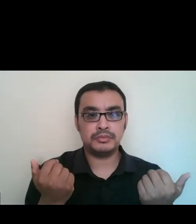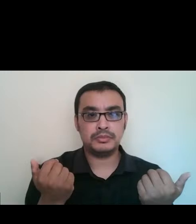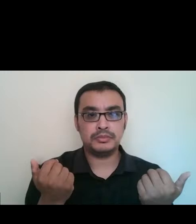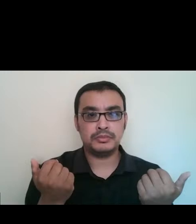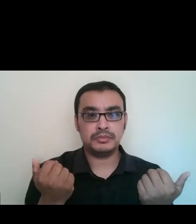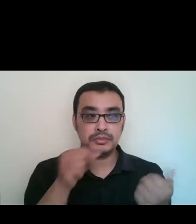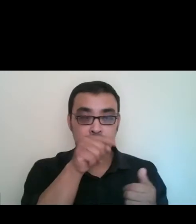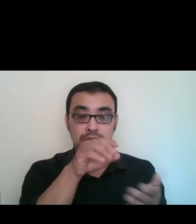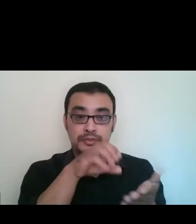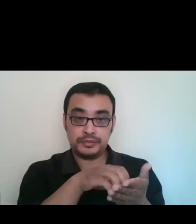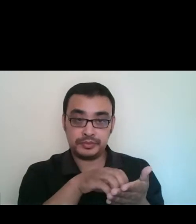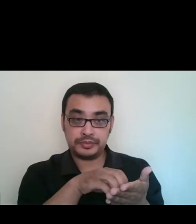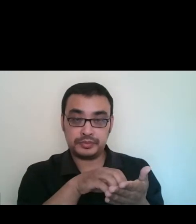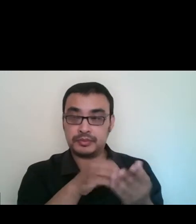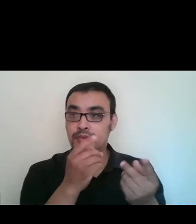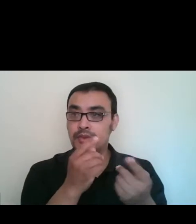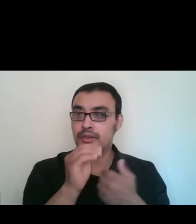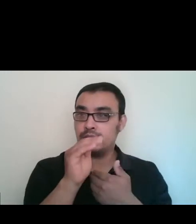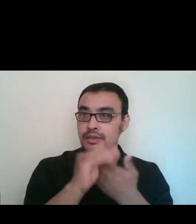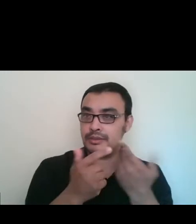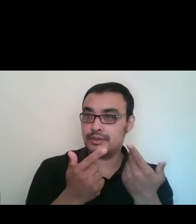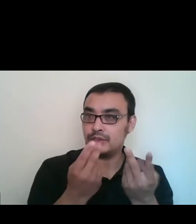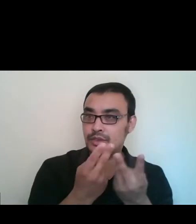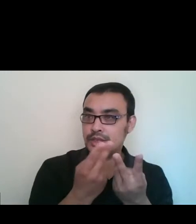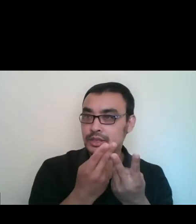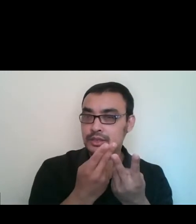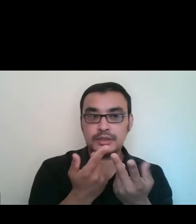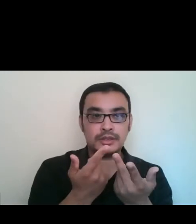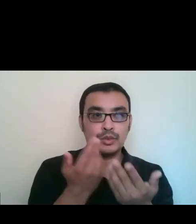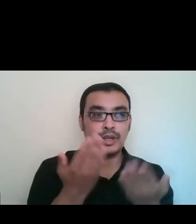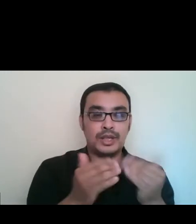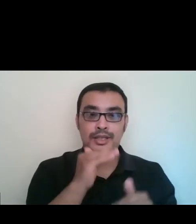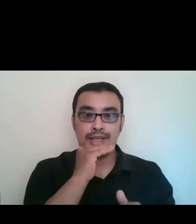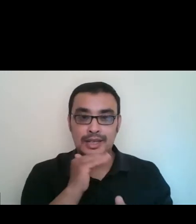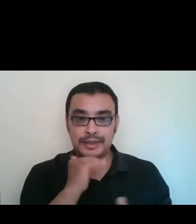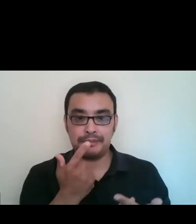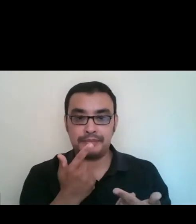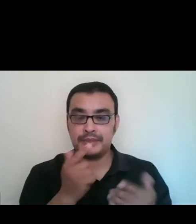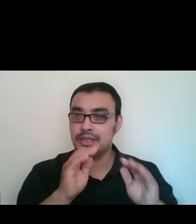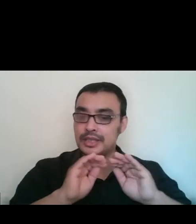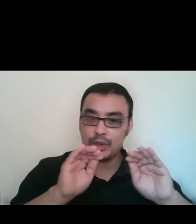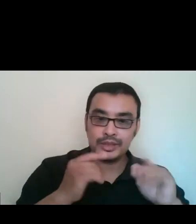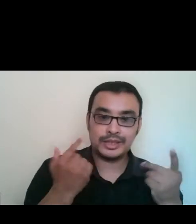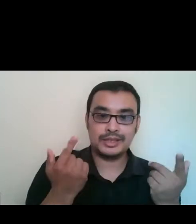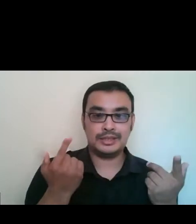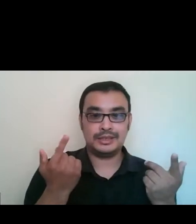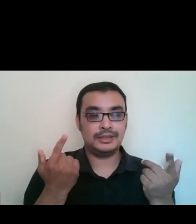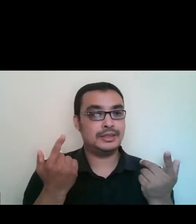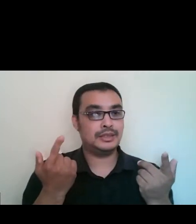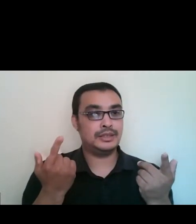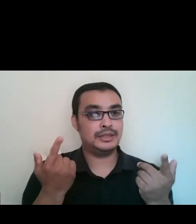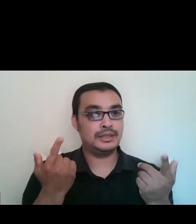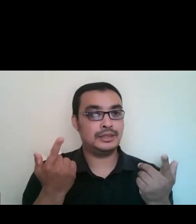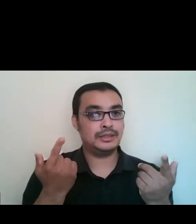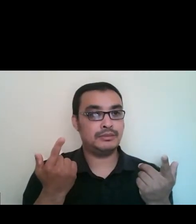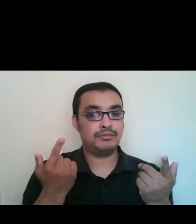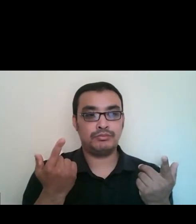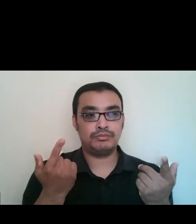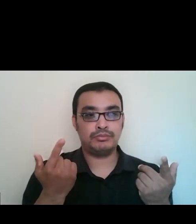there in our modules of training, in there our actions, in there our processes,